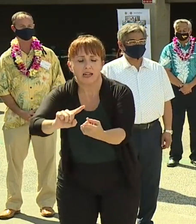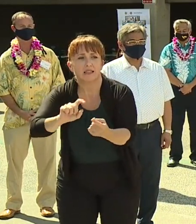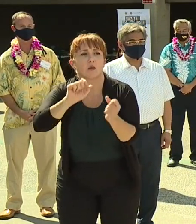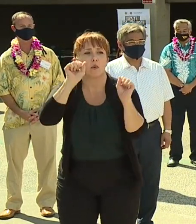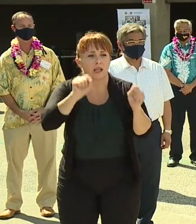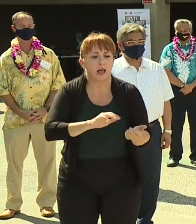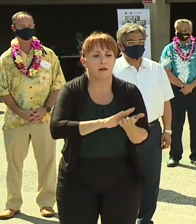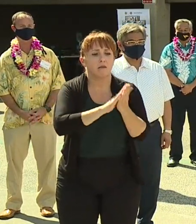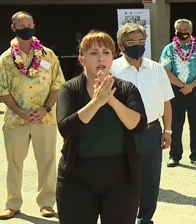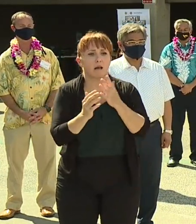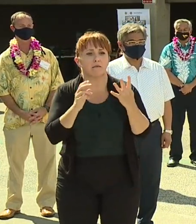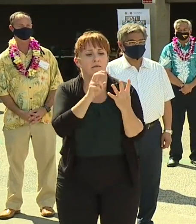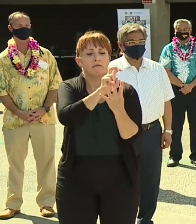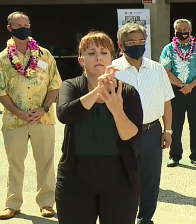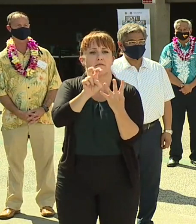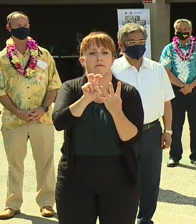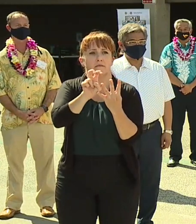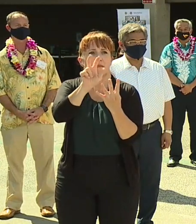so important?